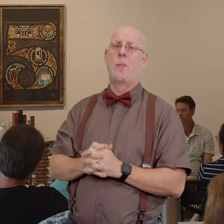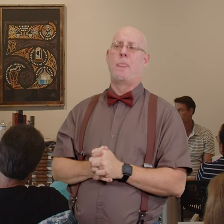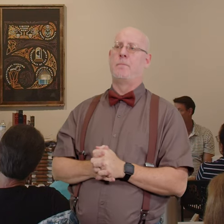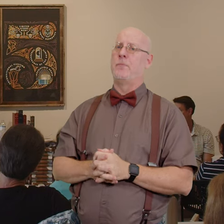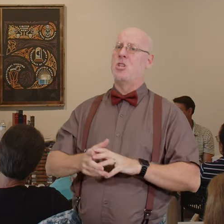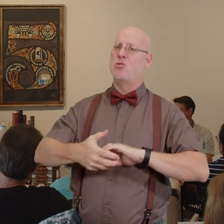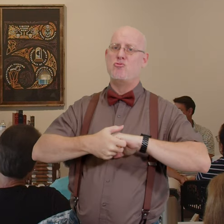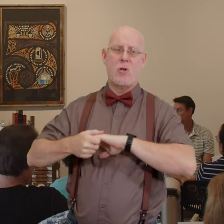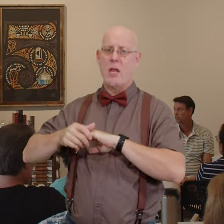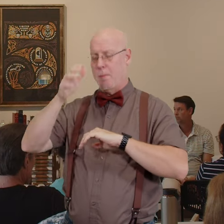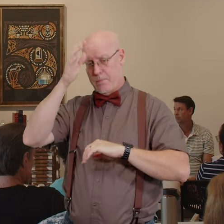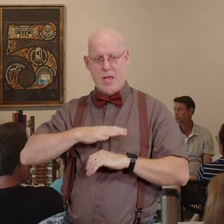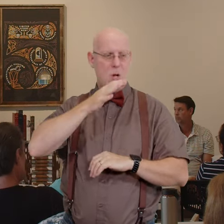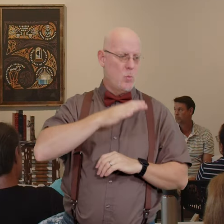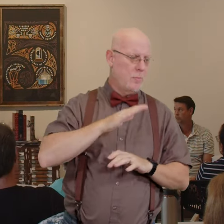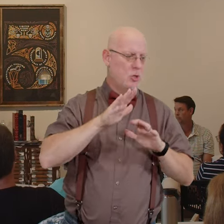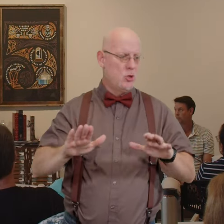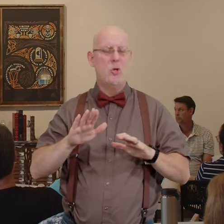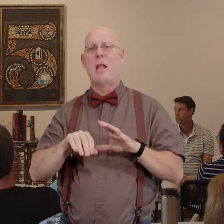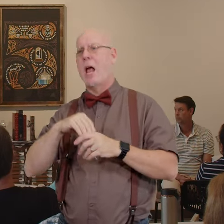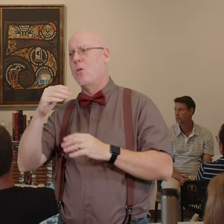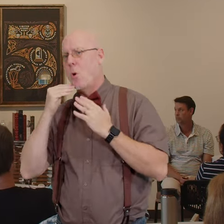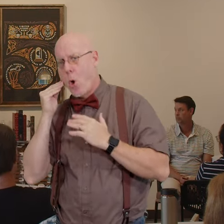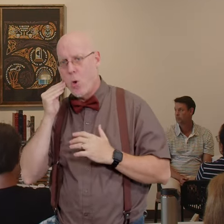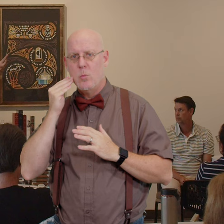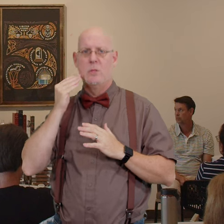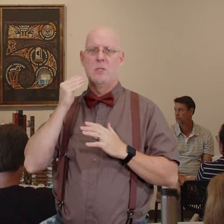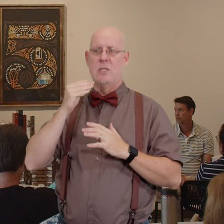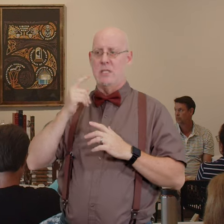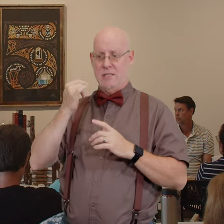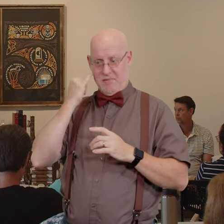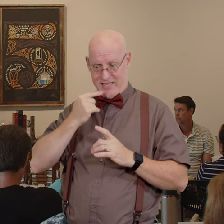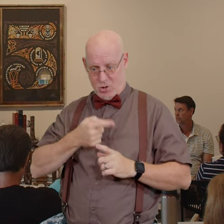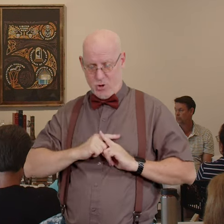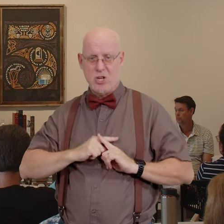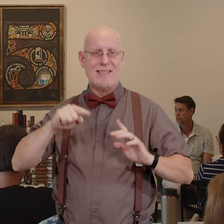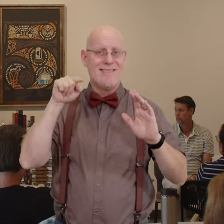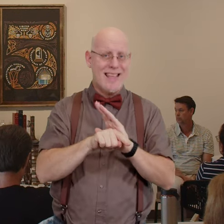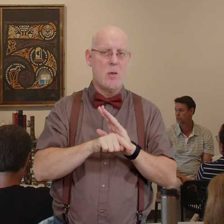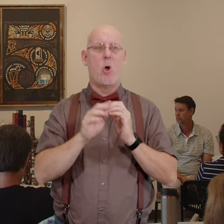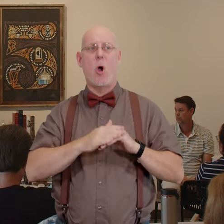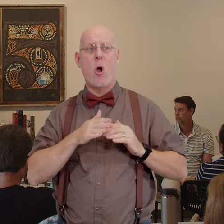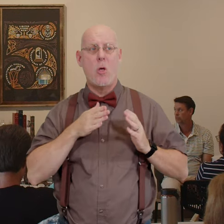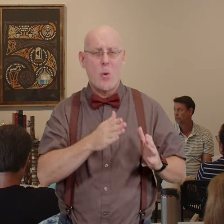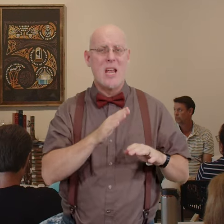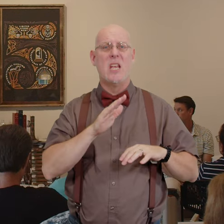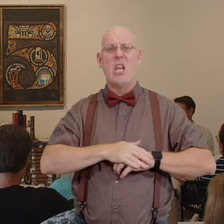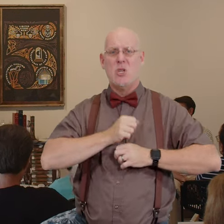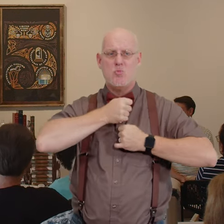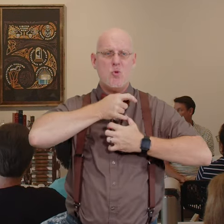literally dragging men, women, and children out of their homes for professing faith in Christ and killing them. And he's on his way, and it says he's